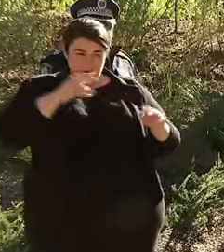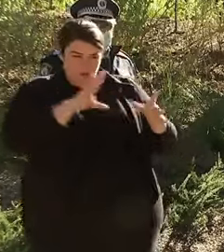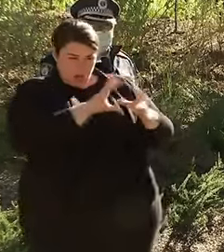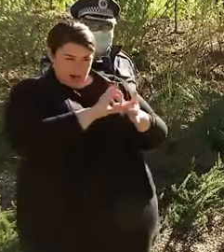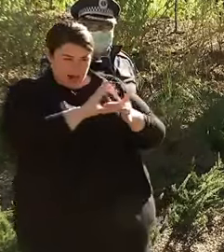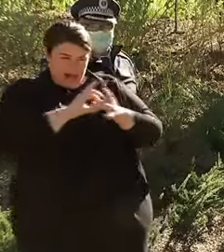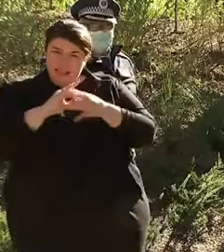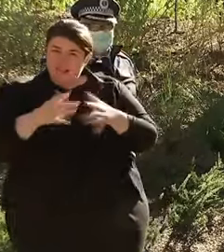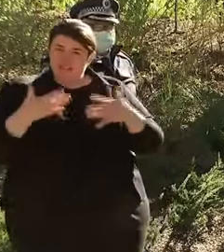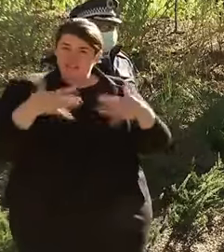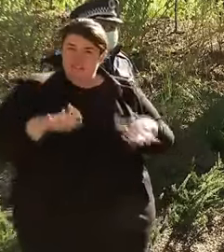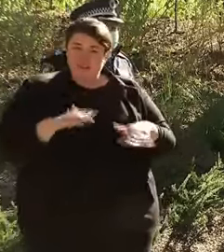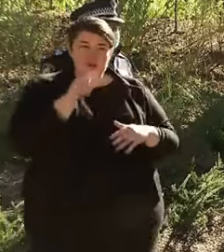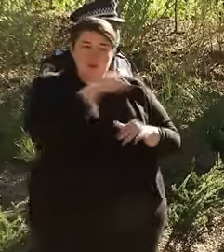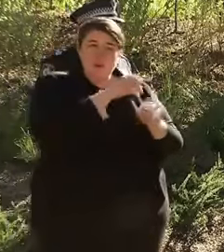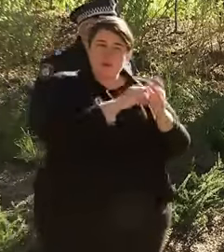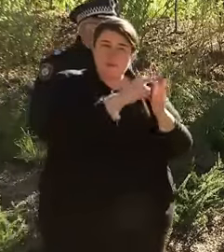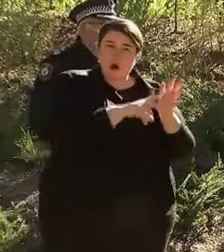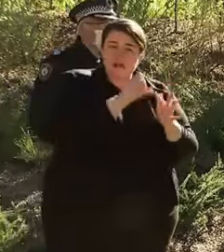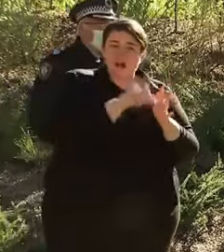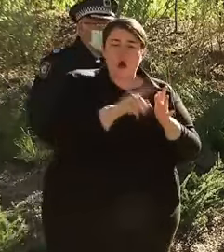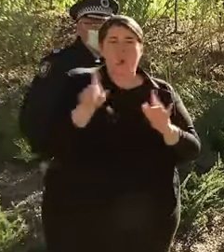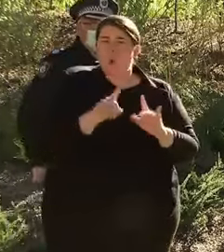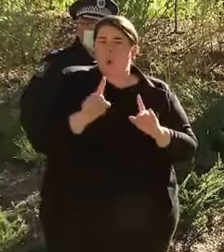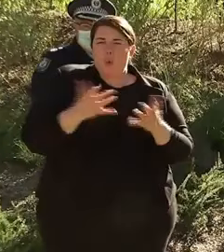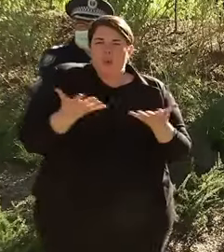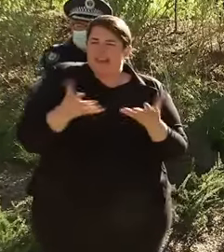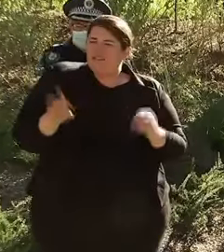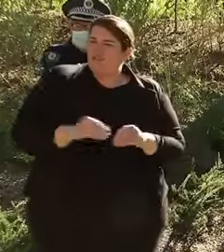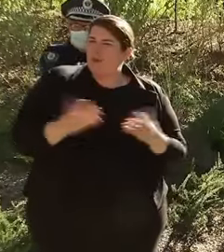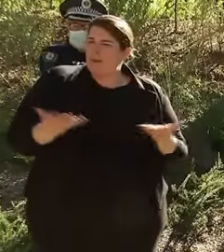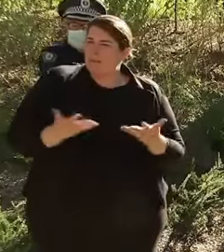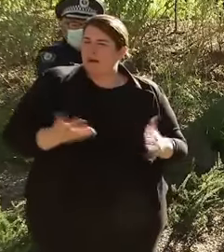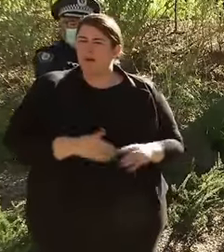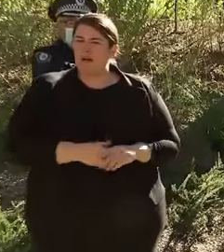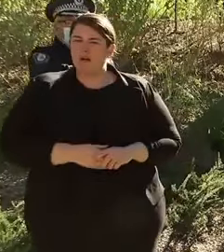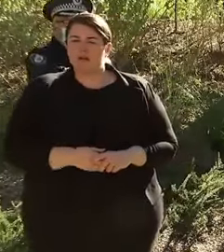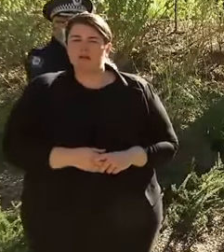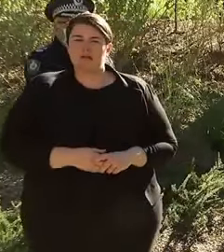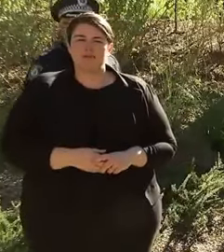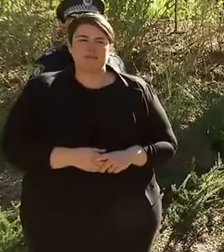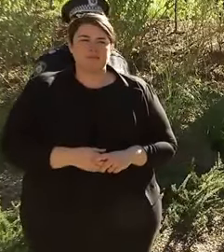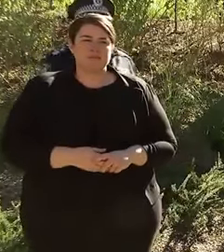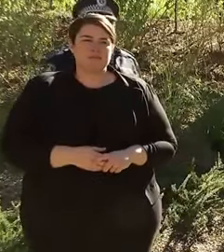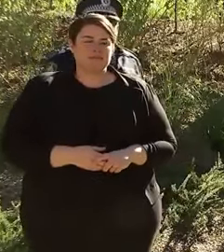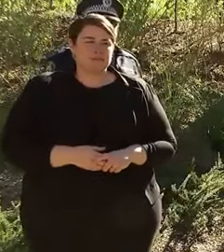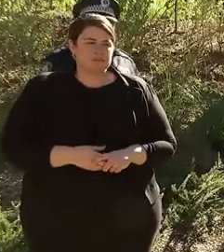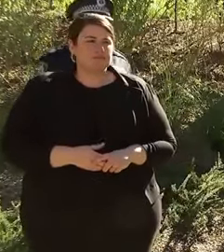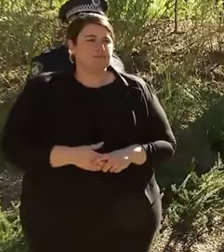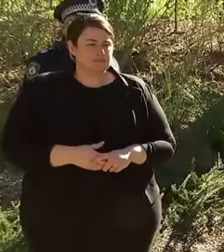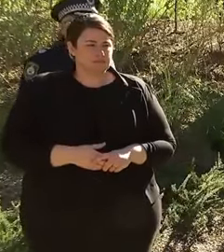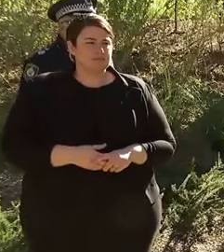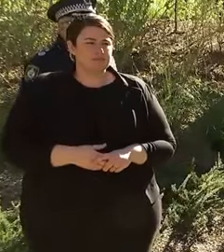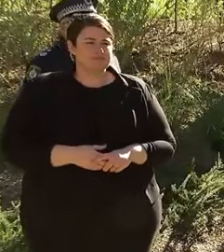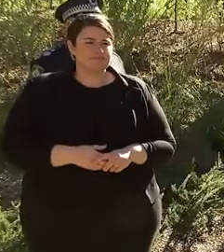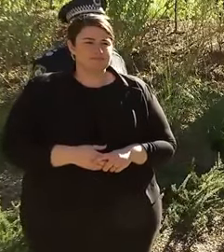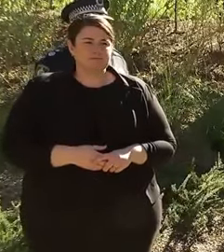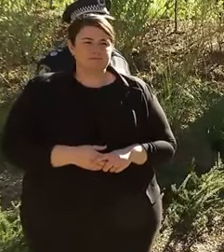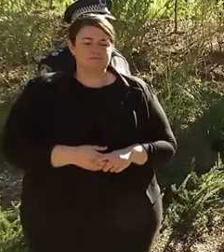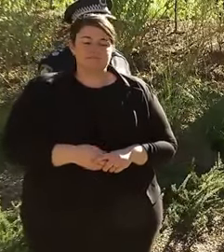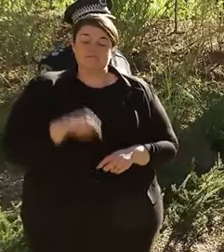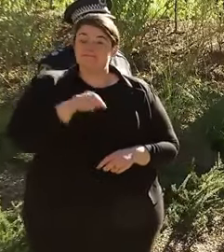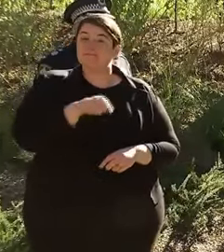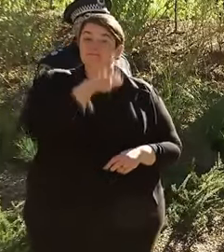Bondi cluster, or do they have a different strain? Look, we believe that individual was in an area where there